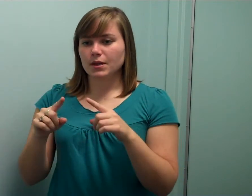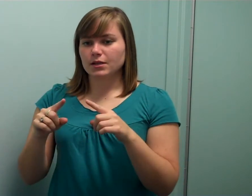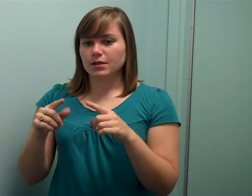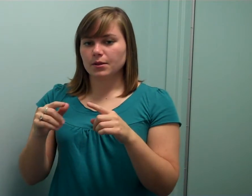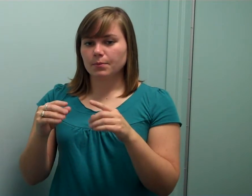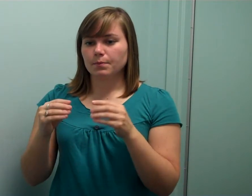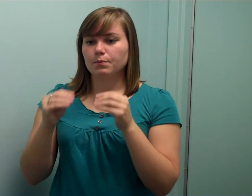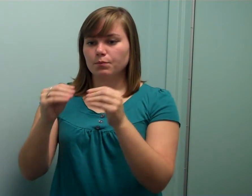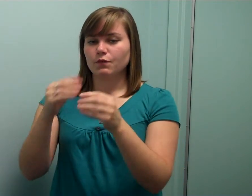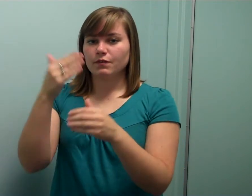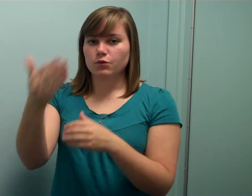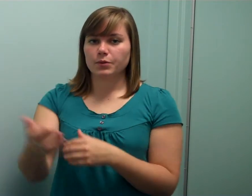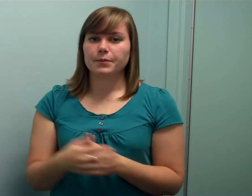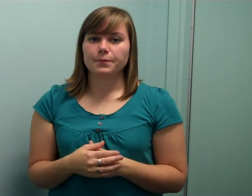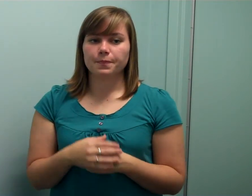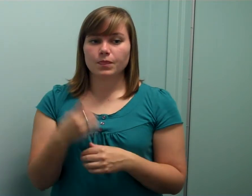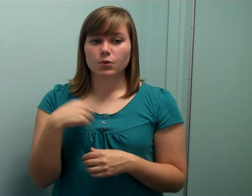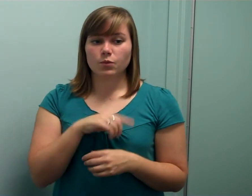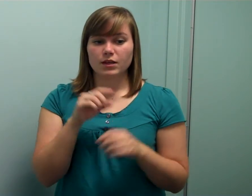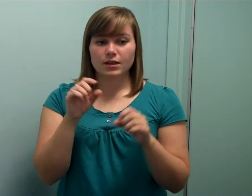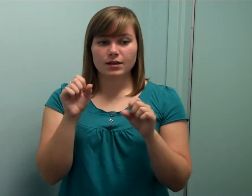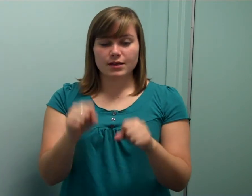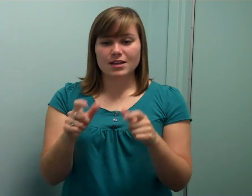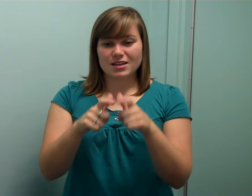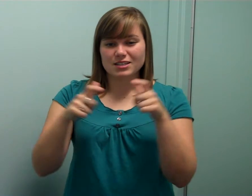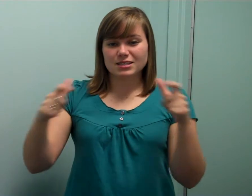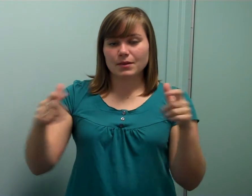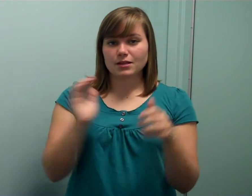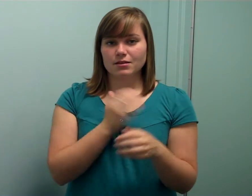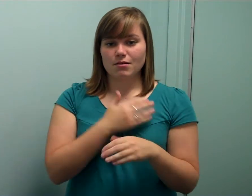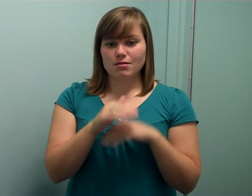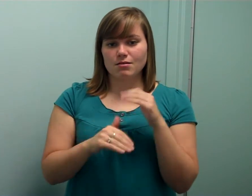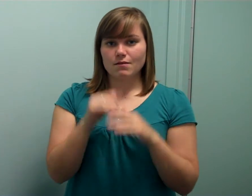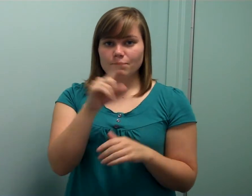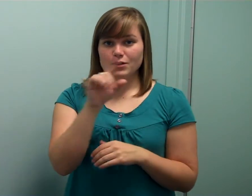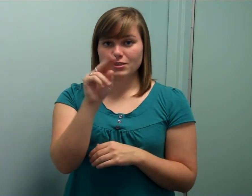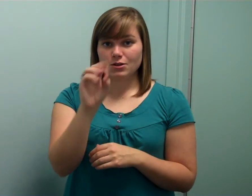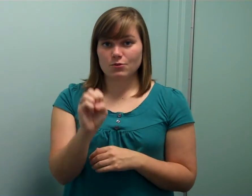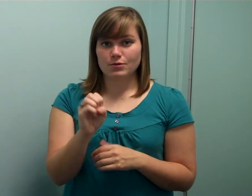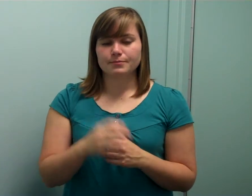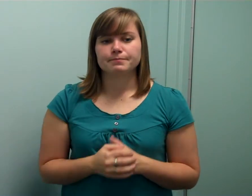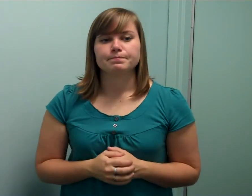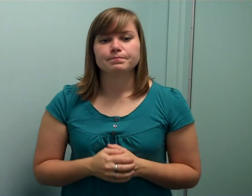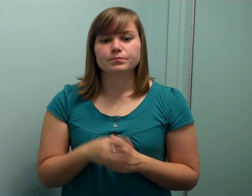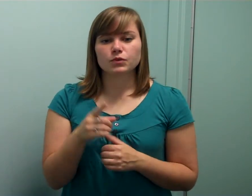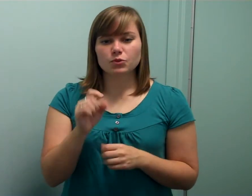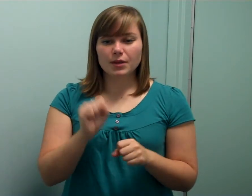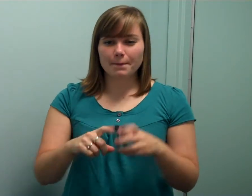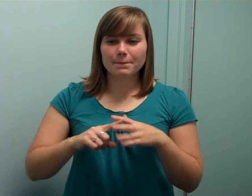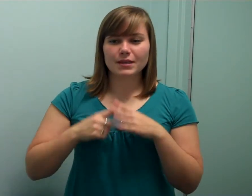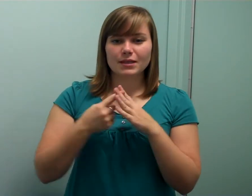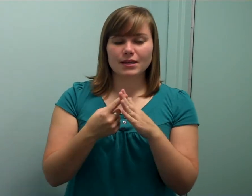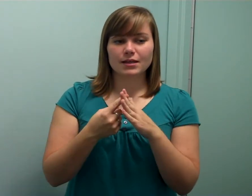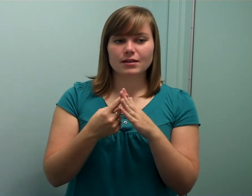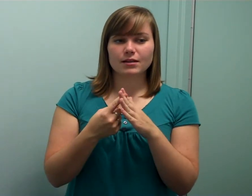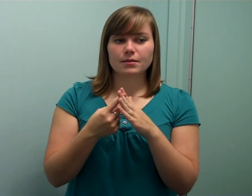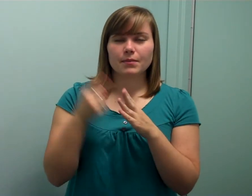make progressive approximations towards expanding our comfort zone. You can begin by imagining the